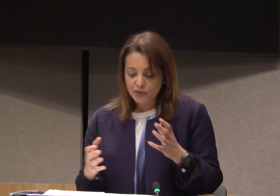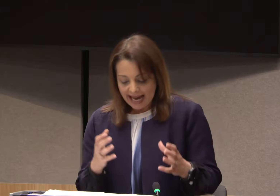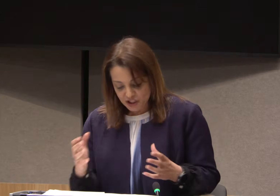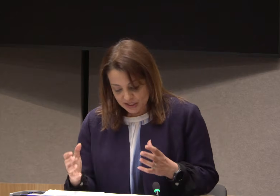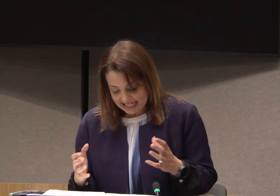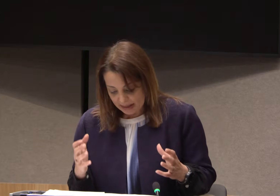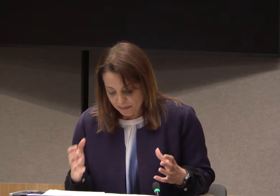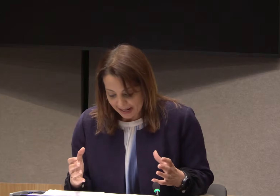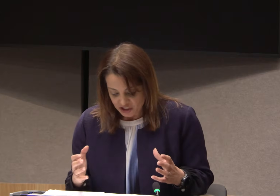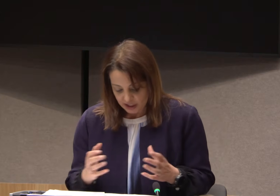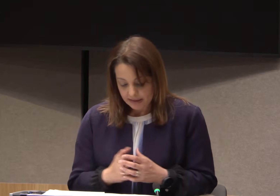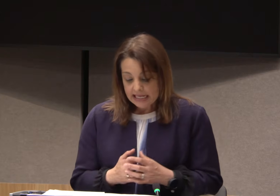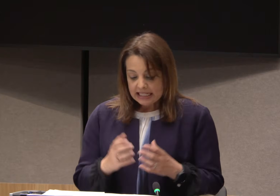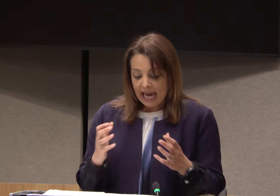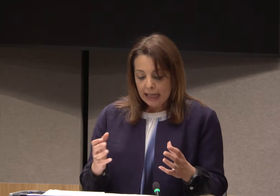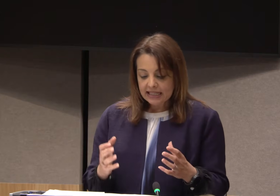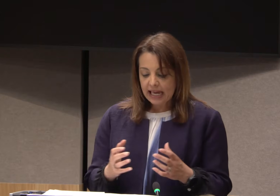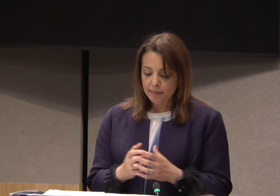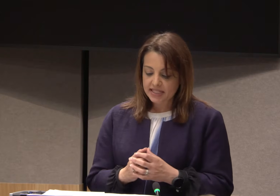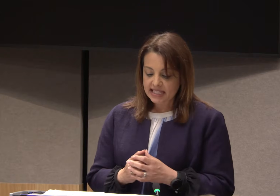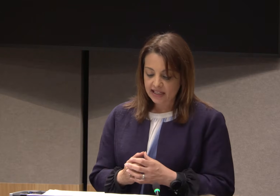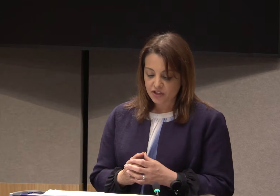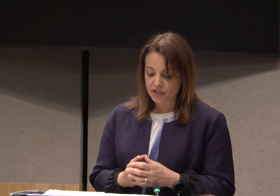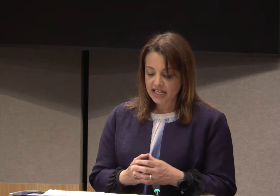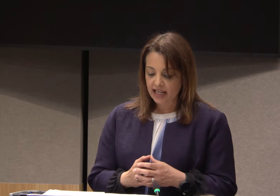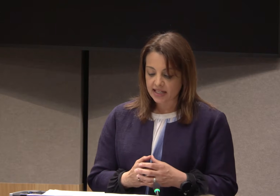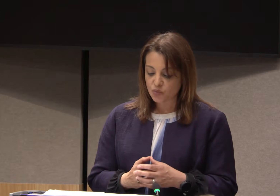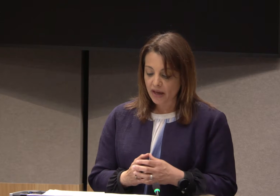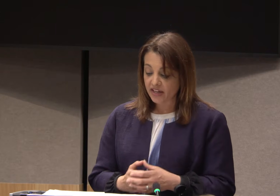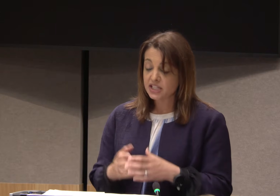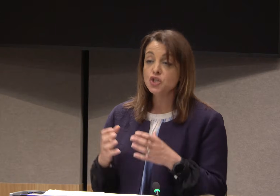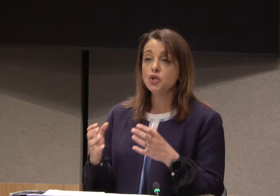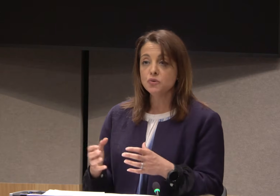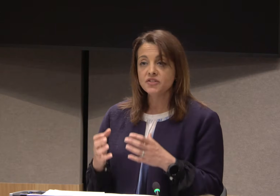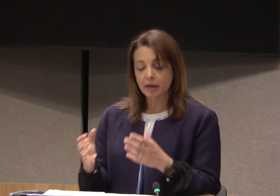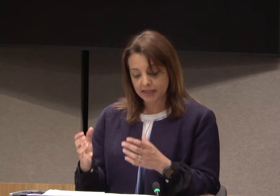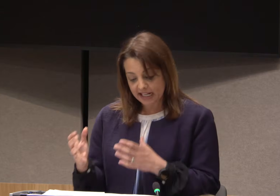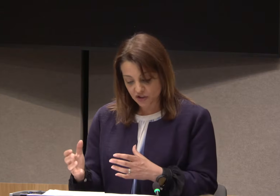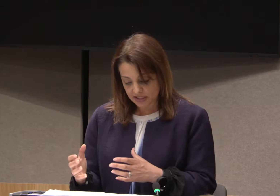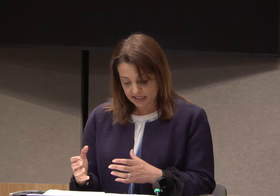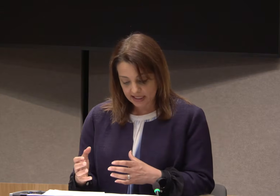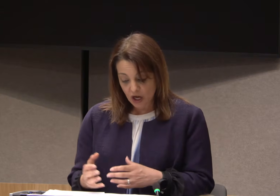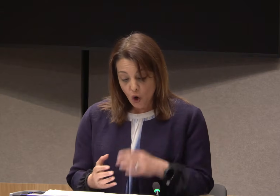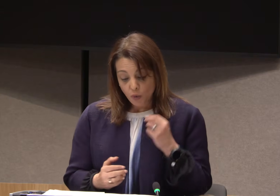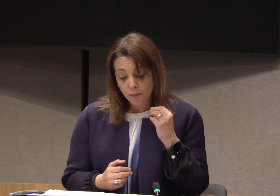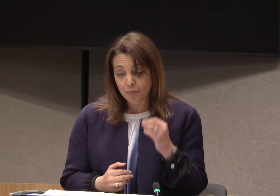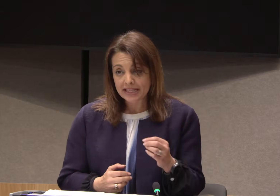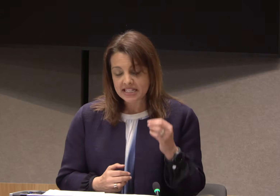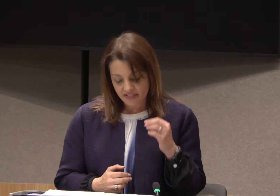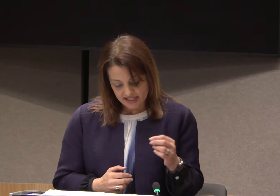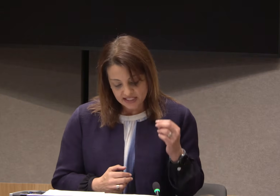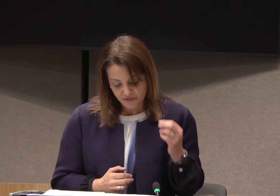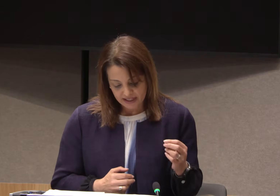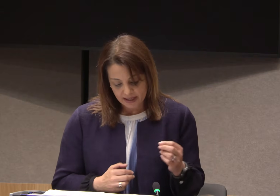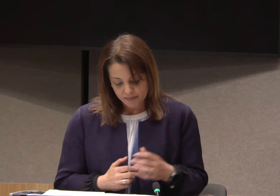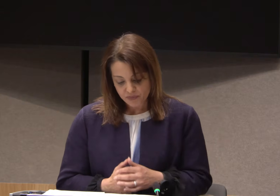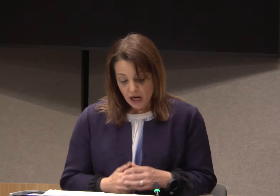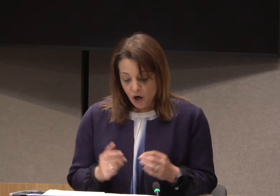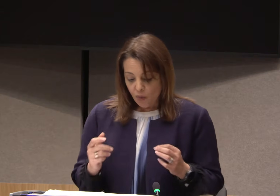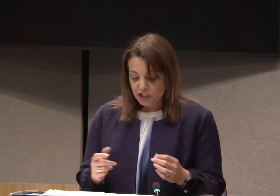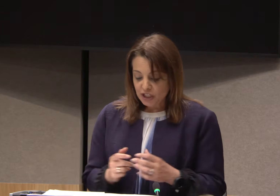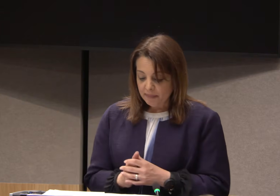will those actions then match it? Can the Cabinet Secretary tell us whether his new development agency will beat this